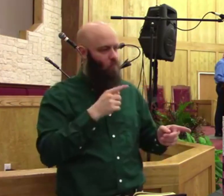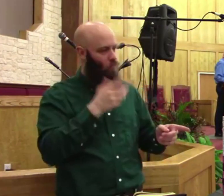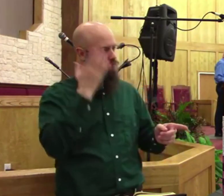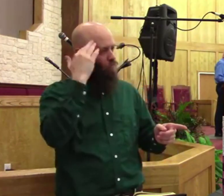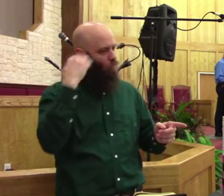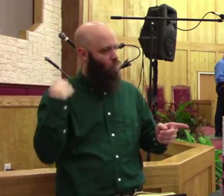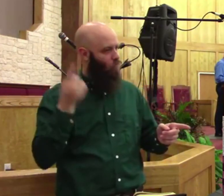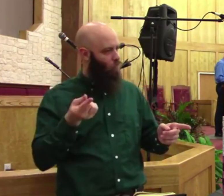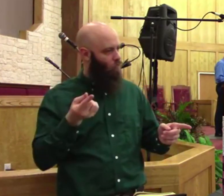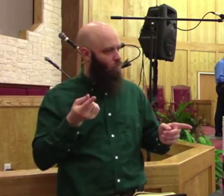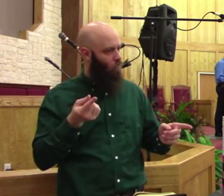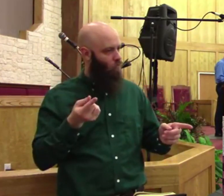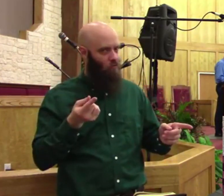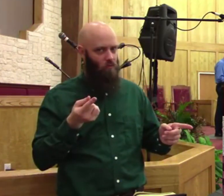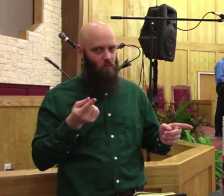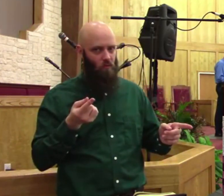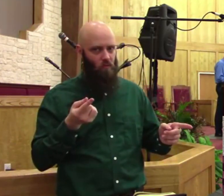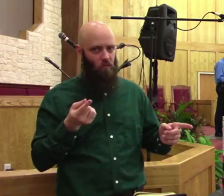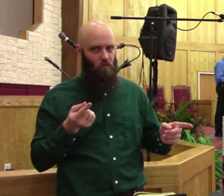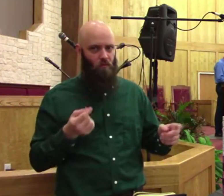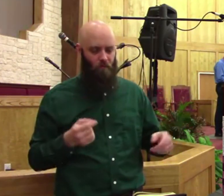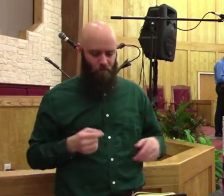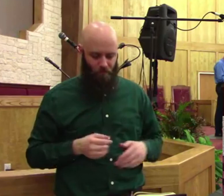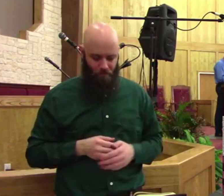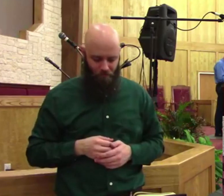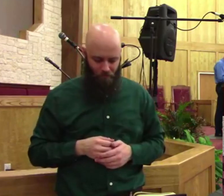It shows this.